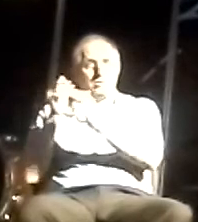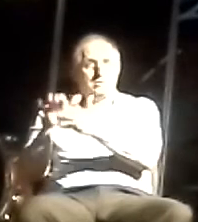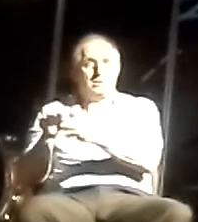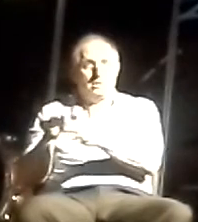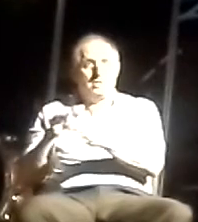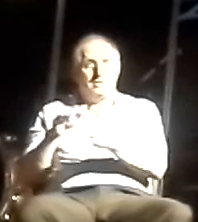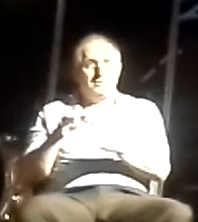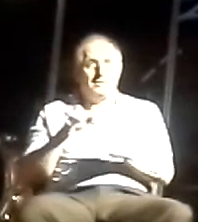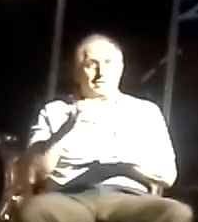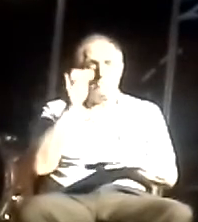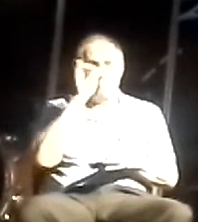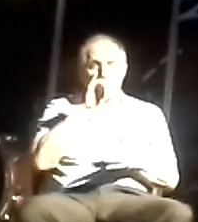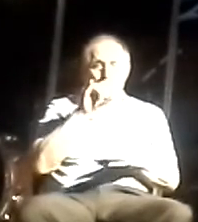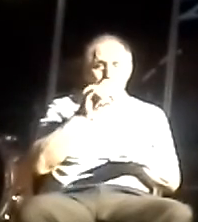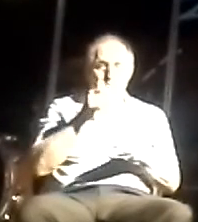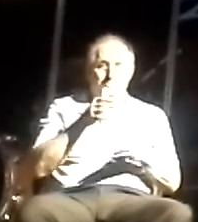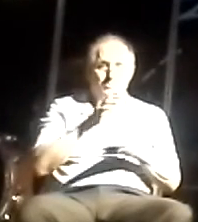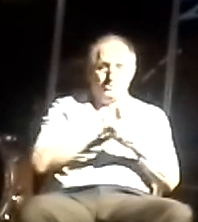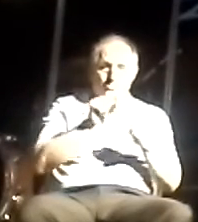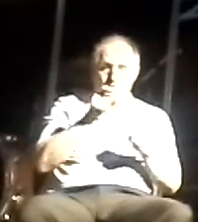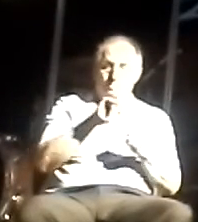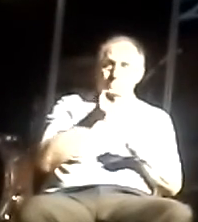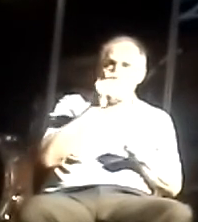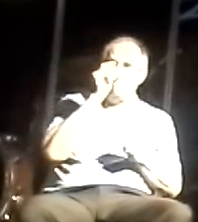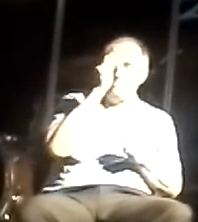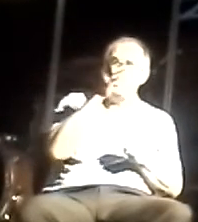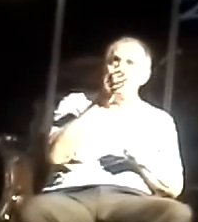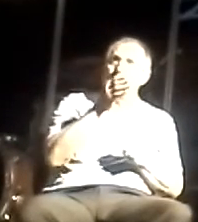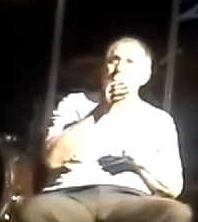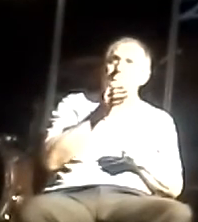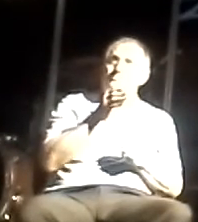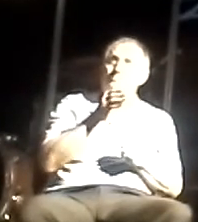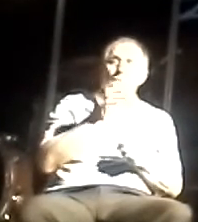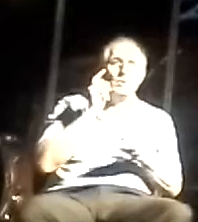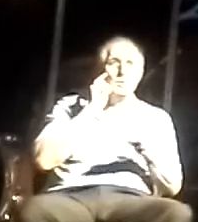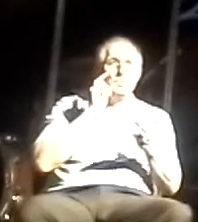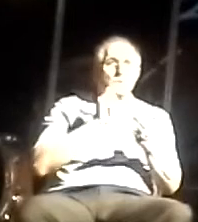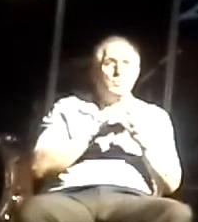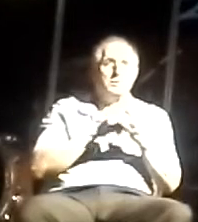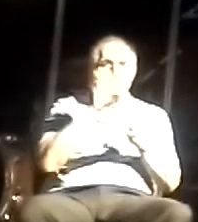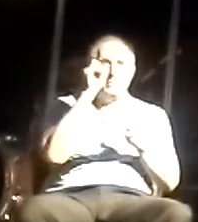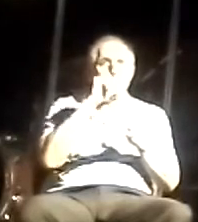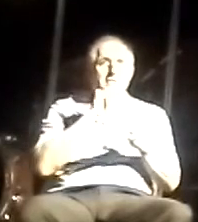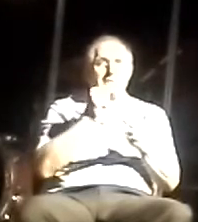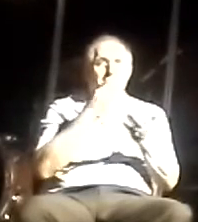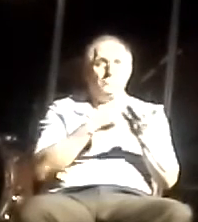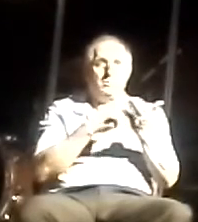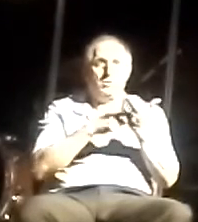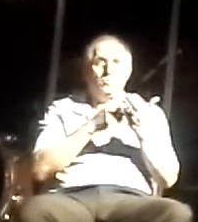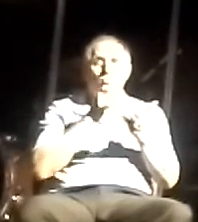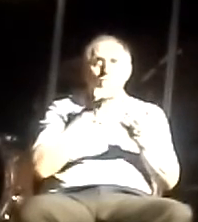the complacency of fools will destroy them. Do you notice who Solomon did not mention?